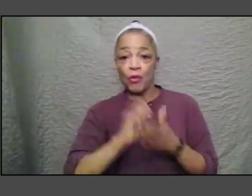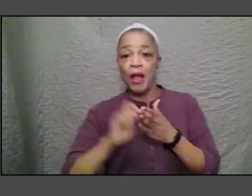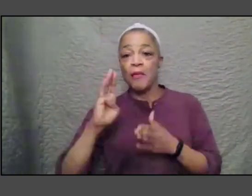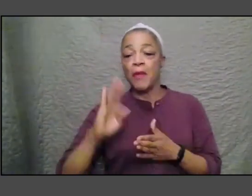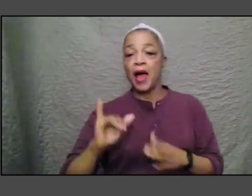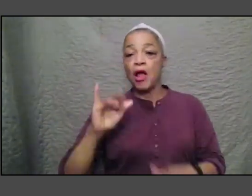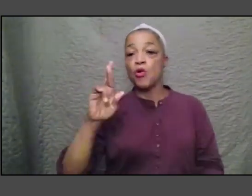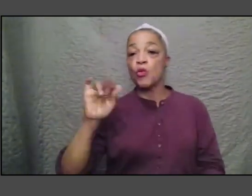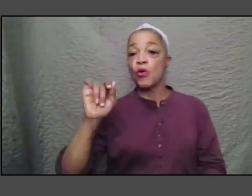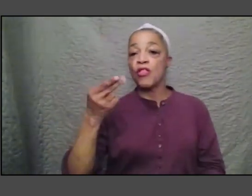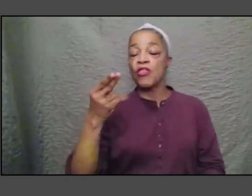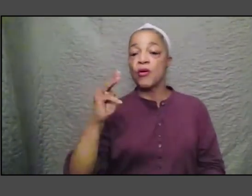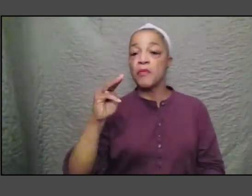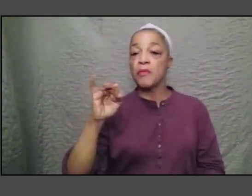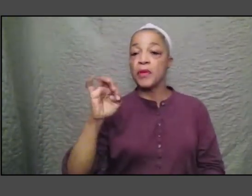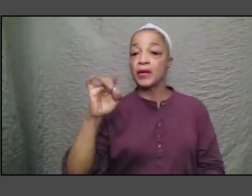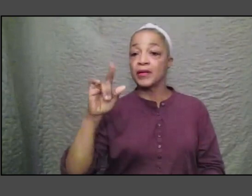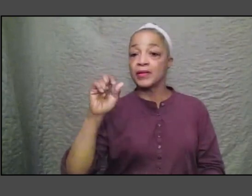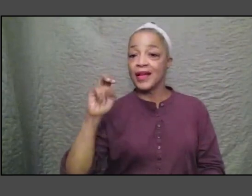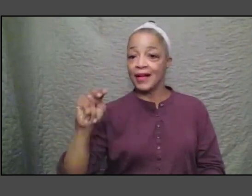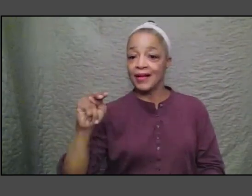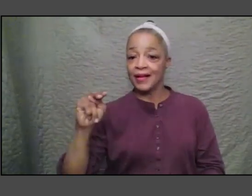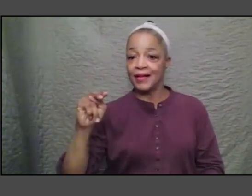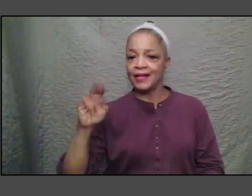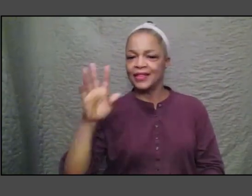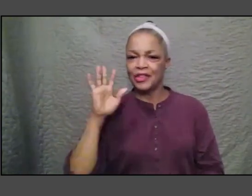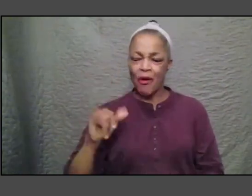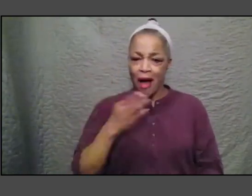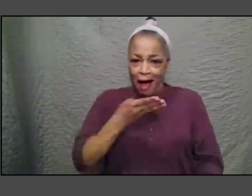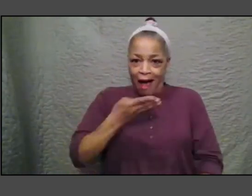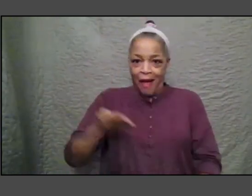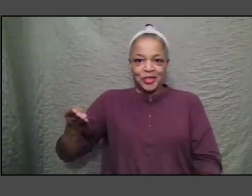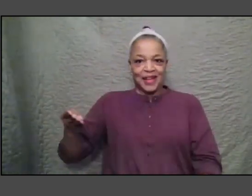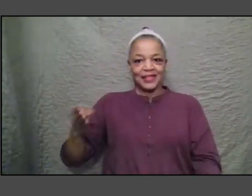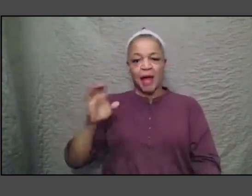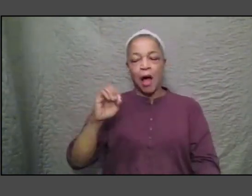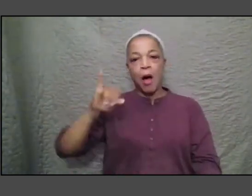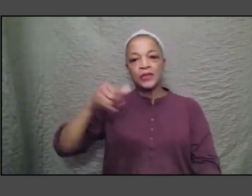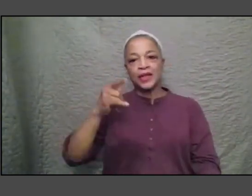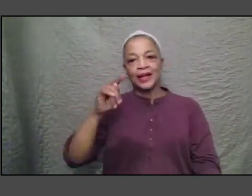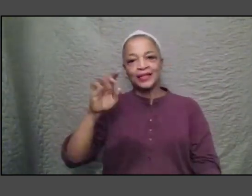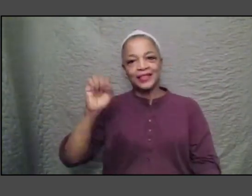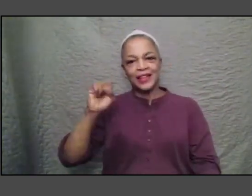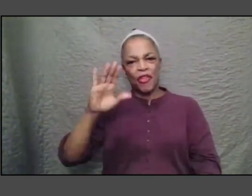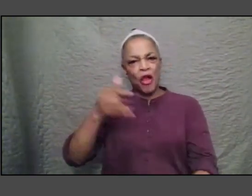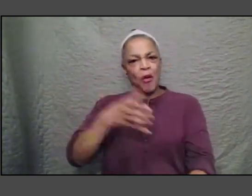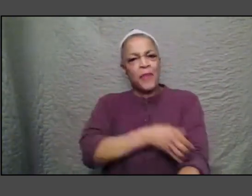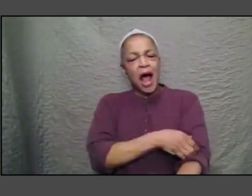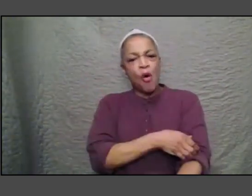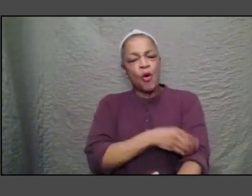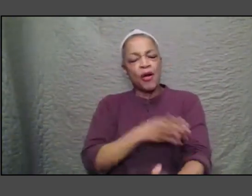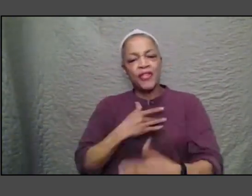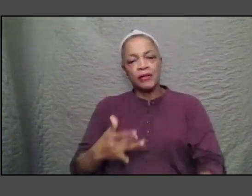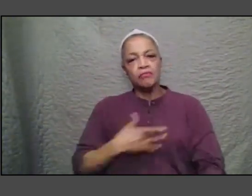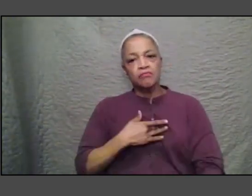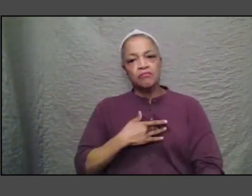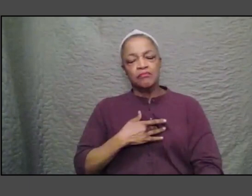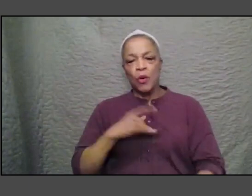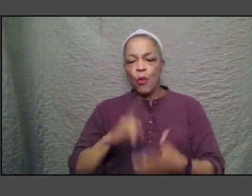talk to me about objects and their and their power and how you think about about them well in some